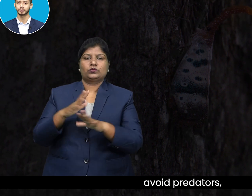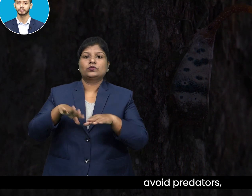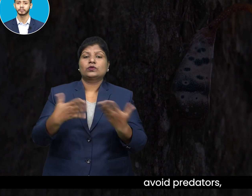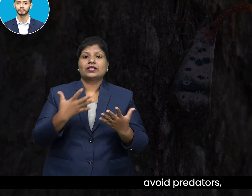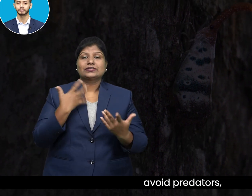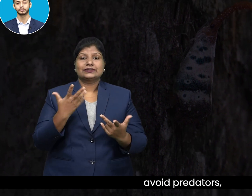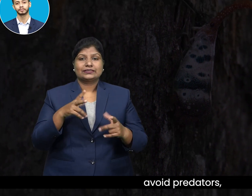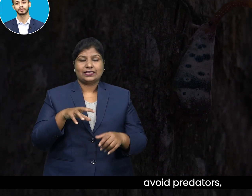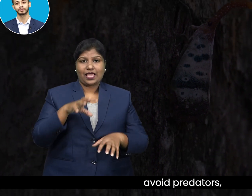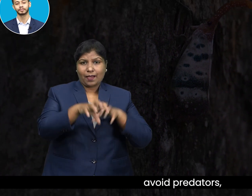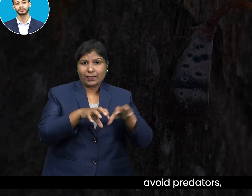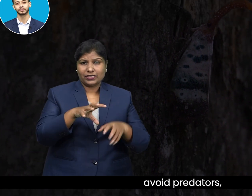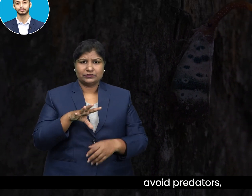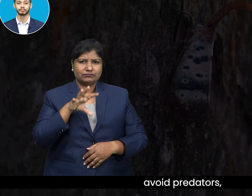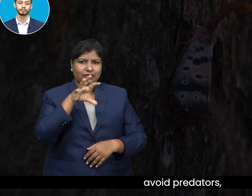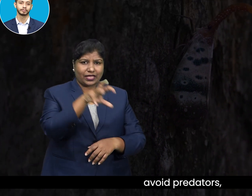predators,